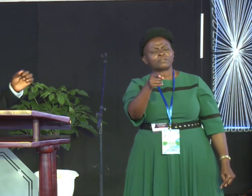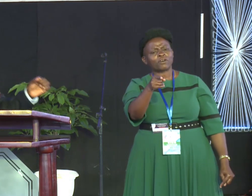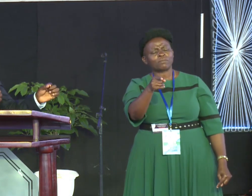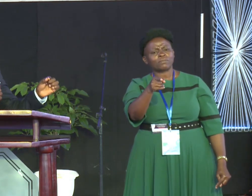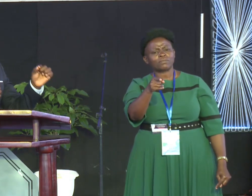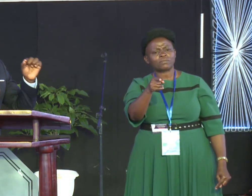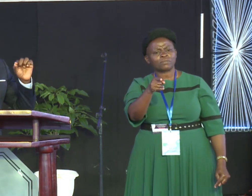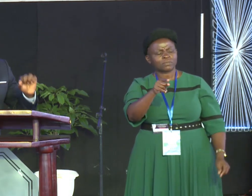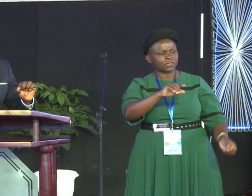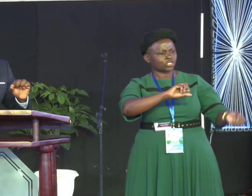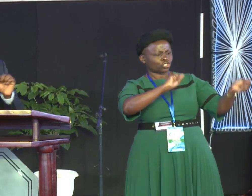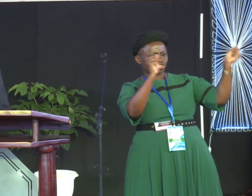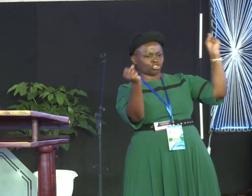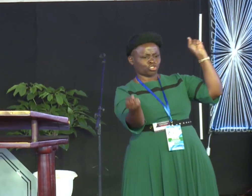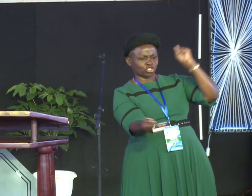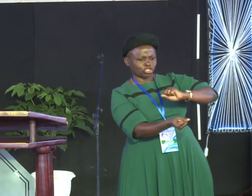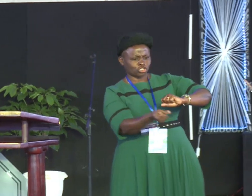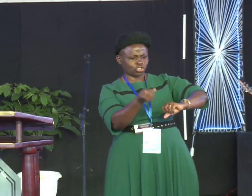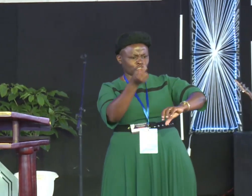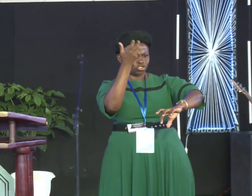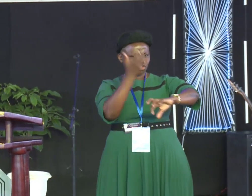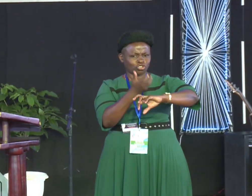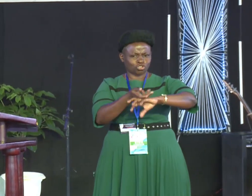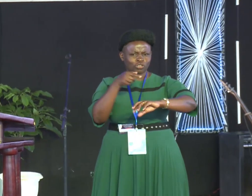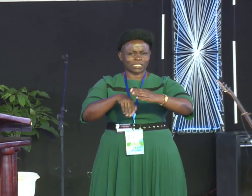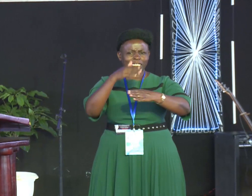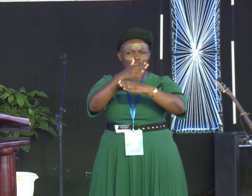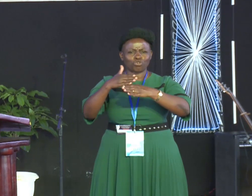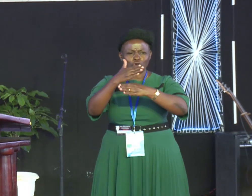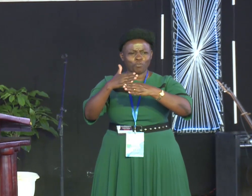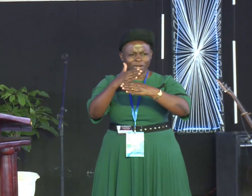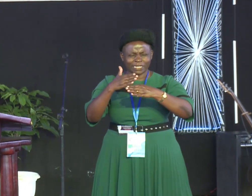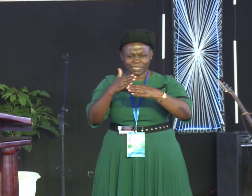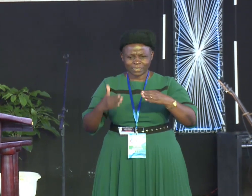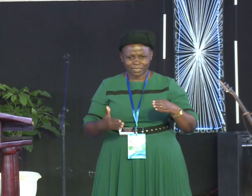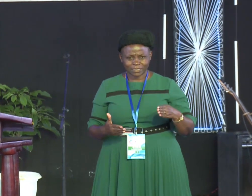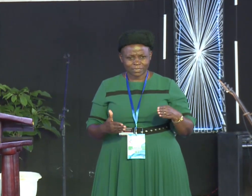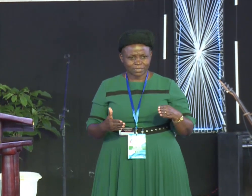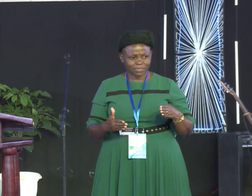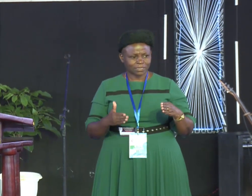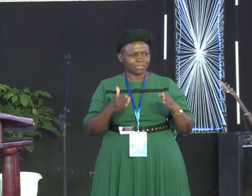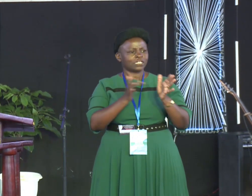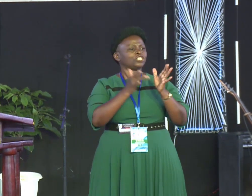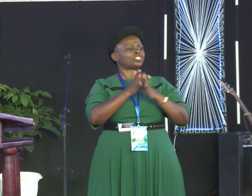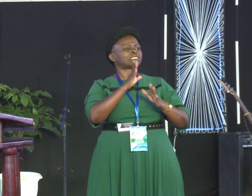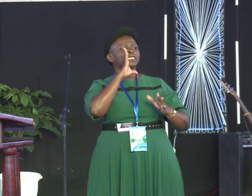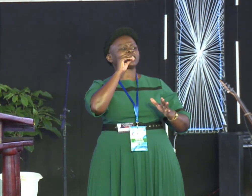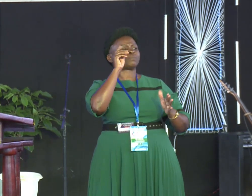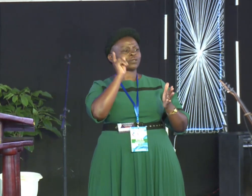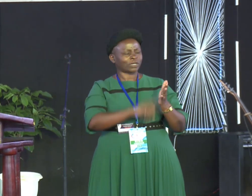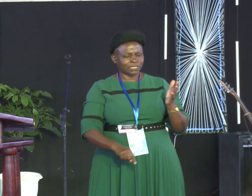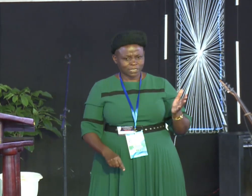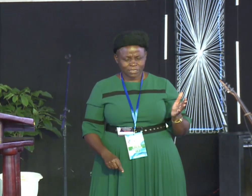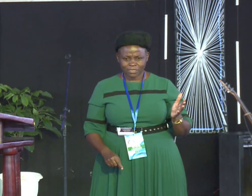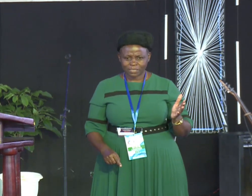him. Fula mayinja emmere. Turn the stones into bread. Yesu nayogera ebigambo bino. And Jesus